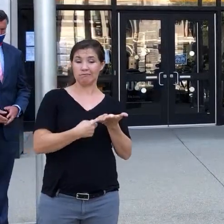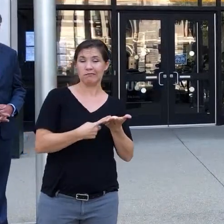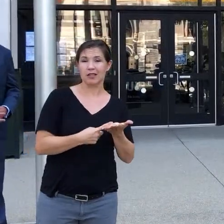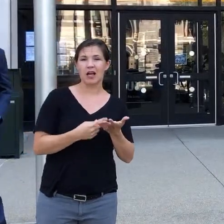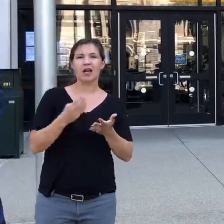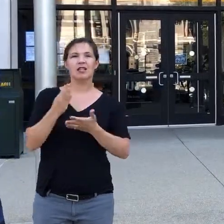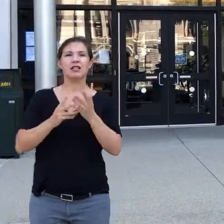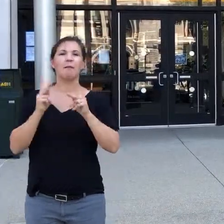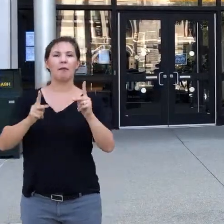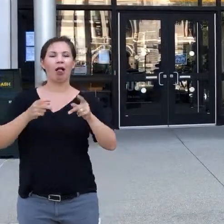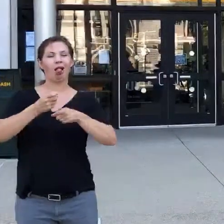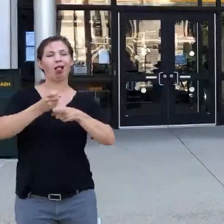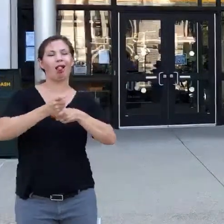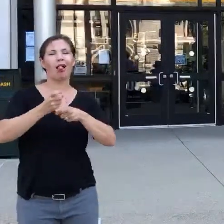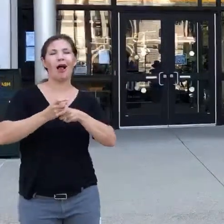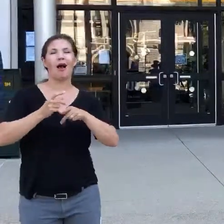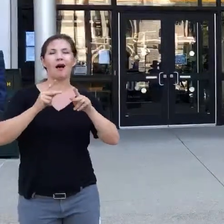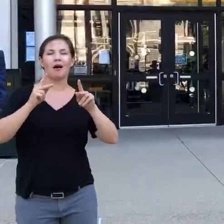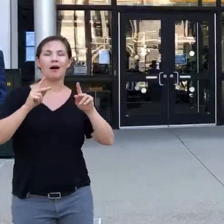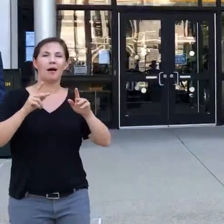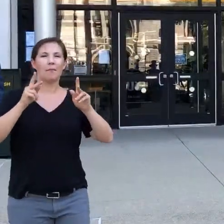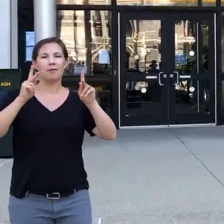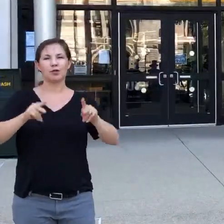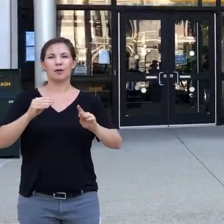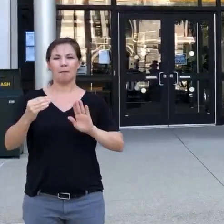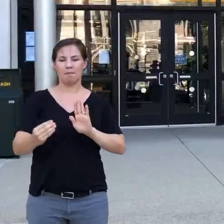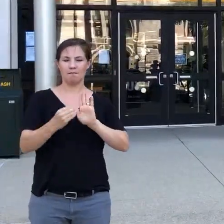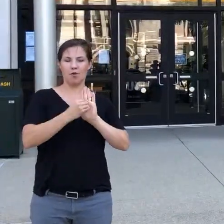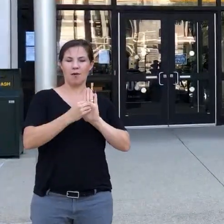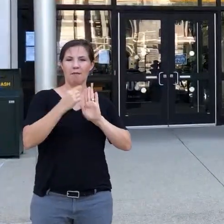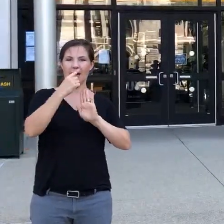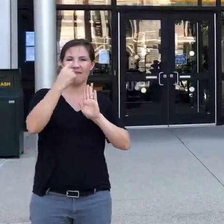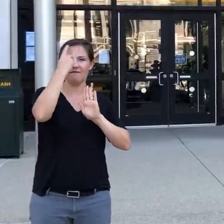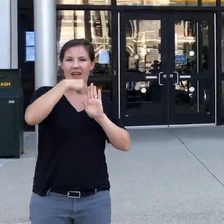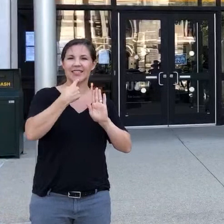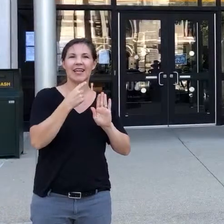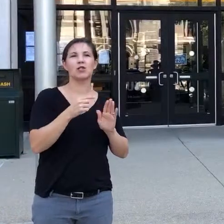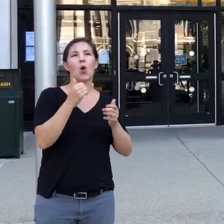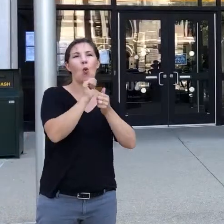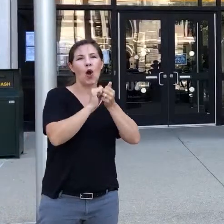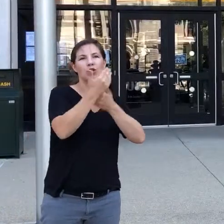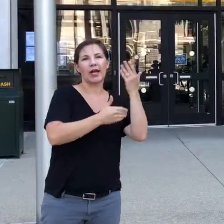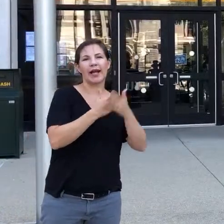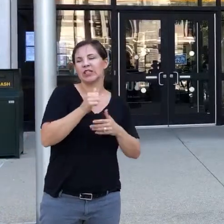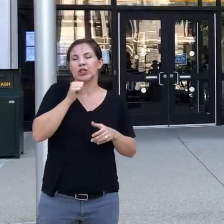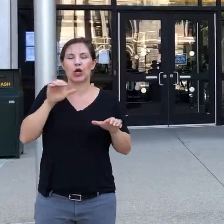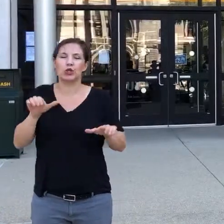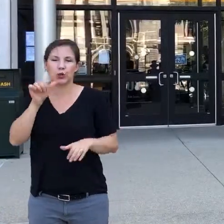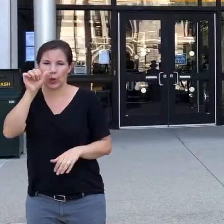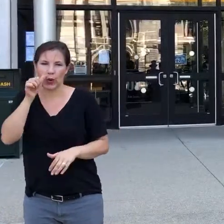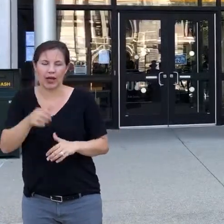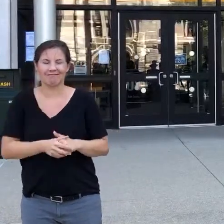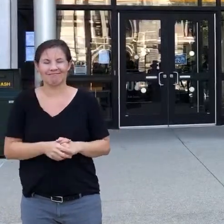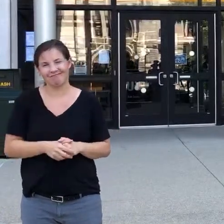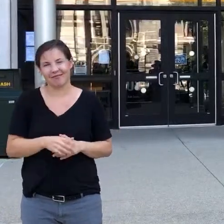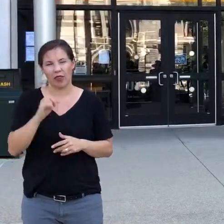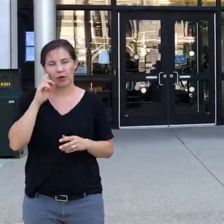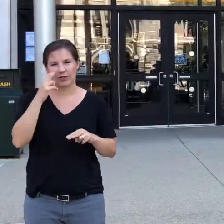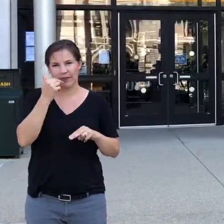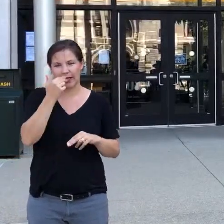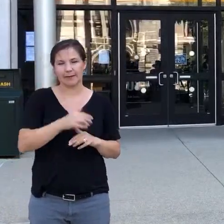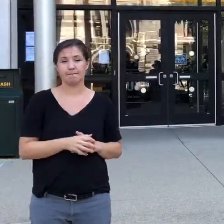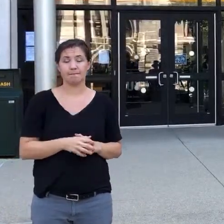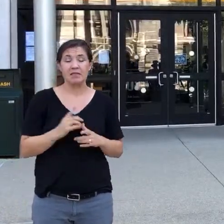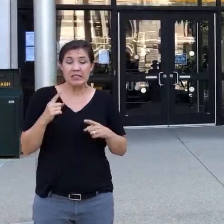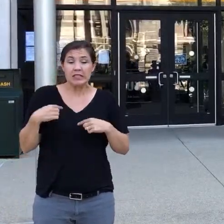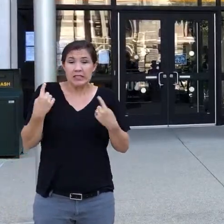They put my face on a shirt and said, oh, Mark Poloncarz says, wash your hands, don't do cocaine. Thought it was funny. Since that was said,